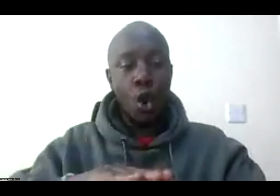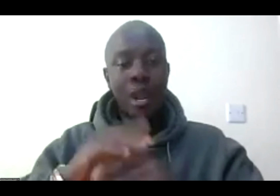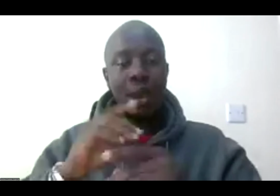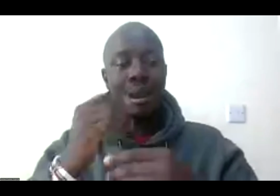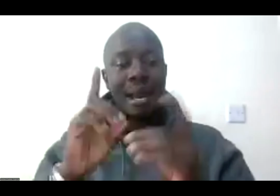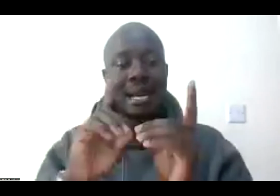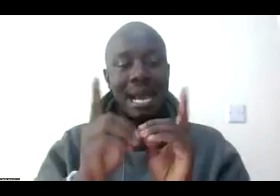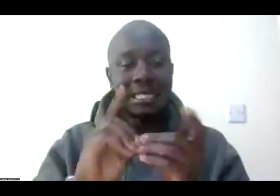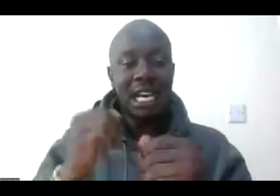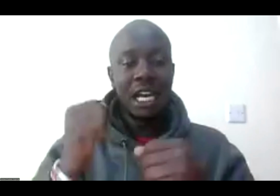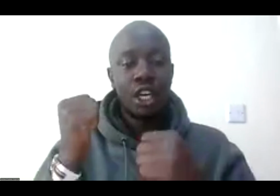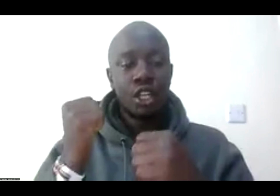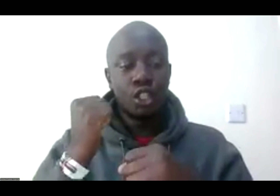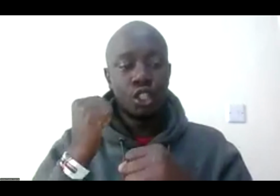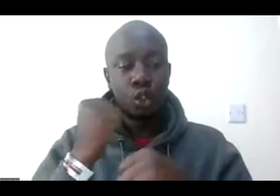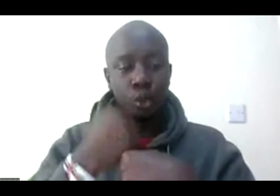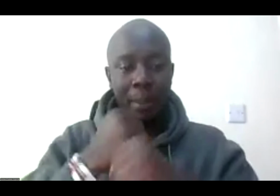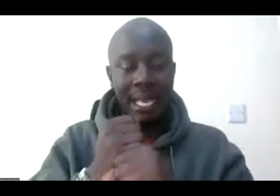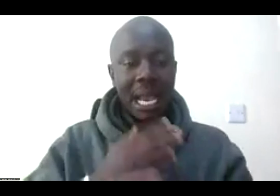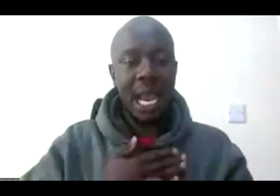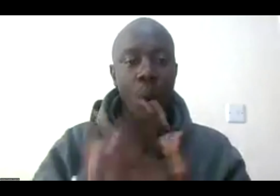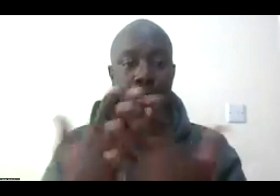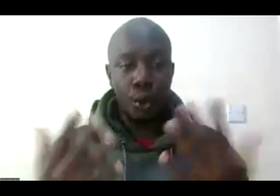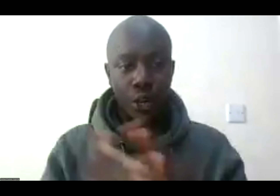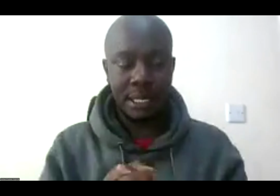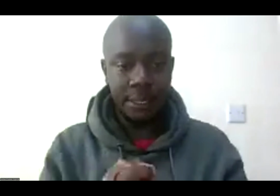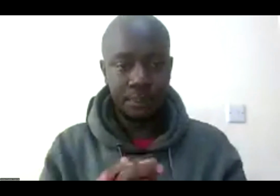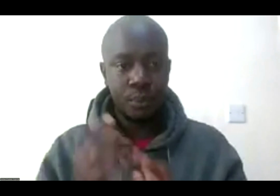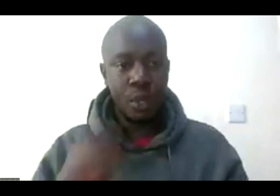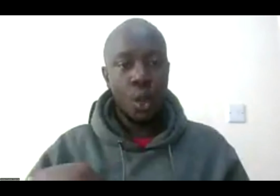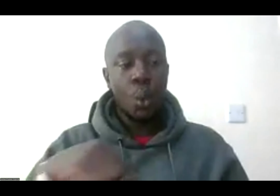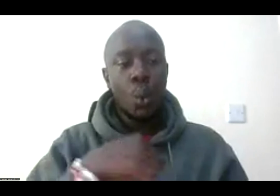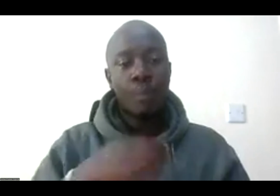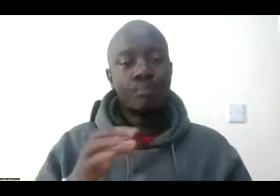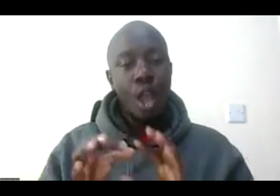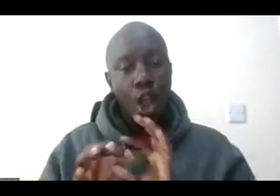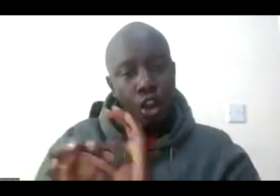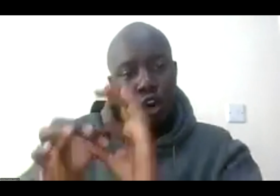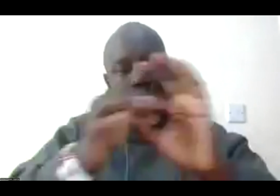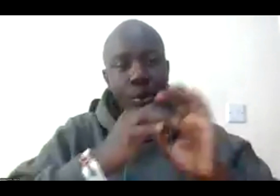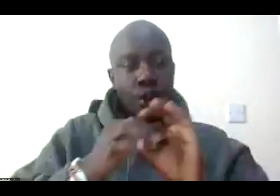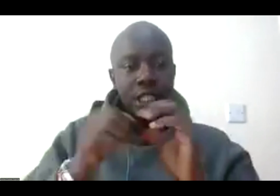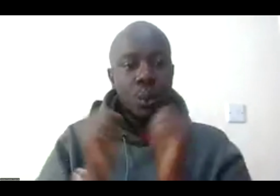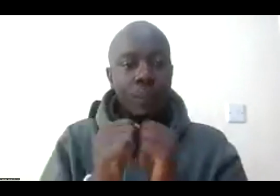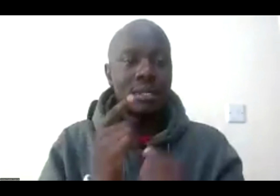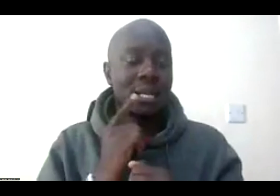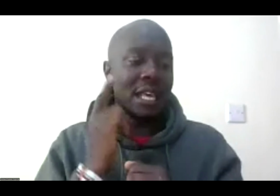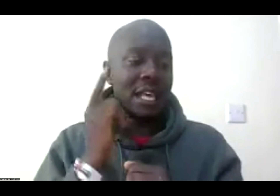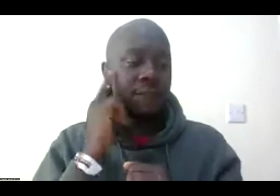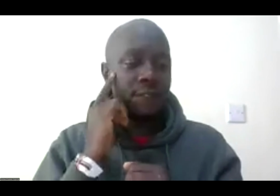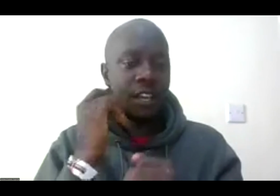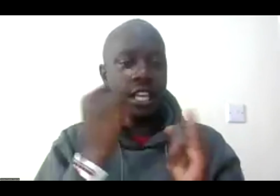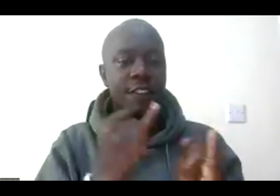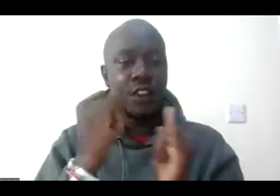is data. We depend on data to create and develop our product. So we collaborate with the